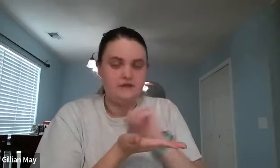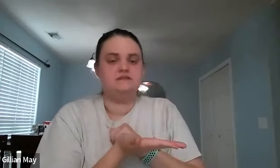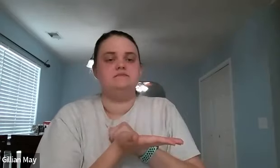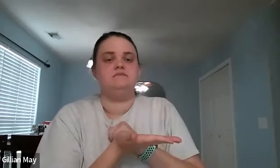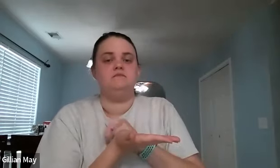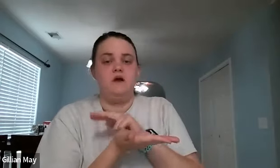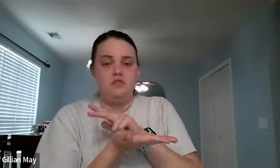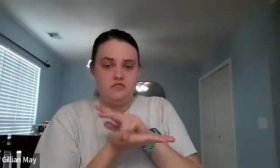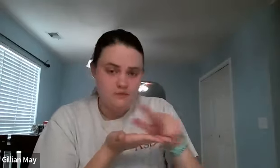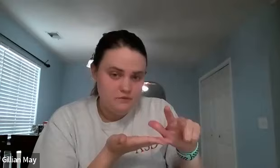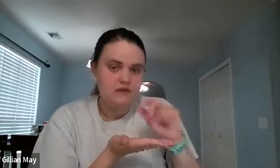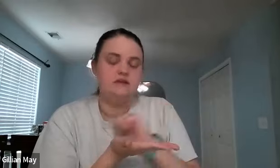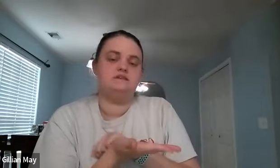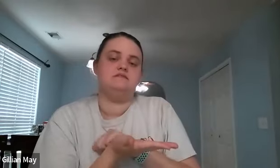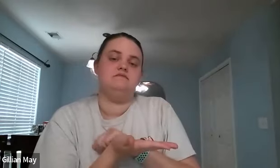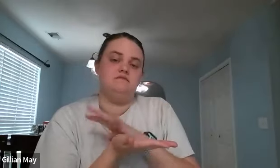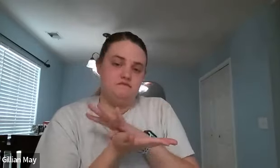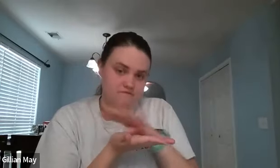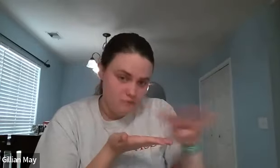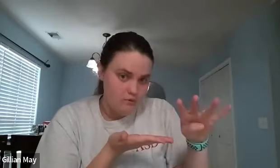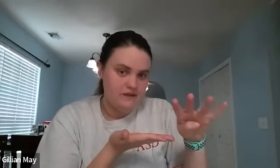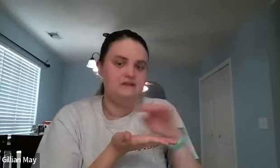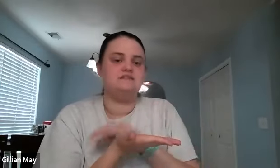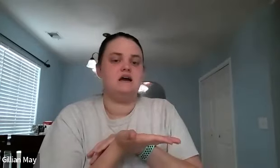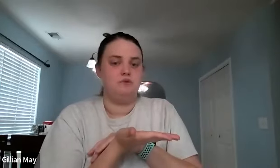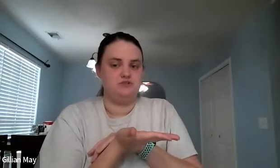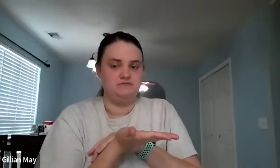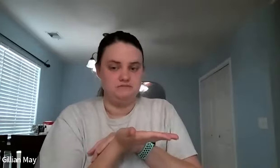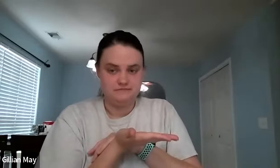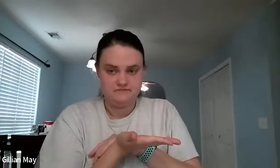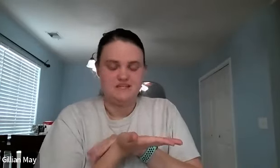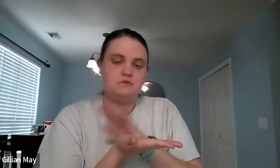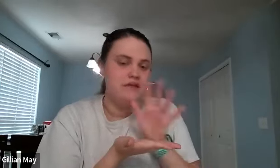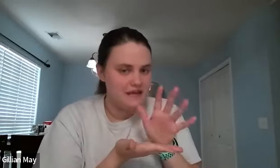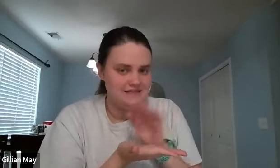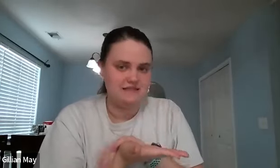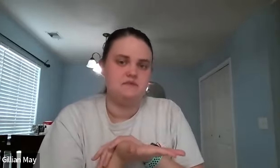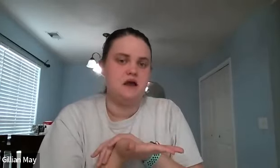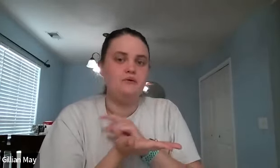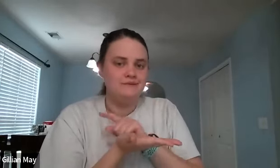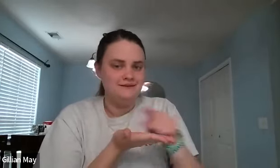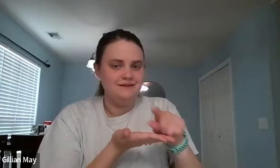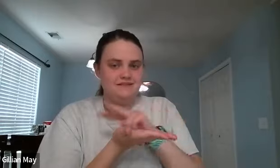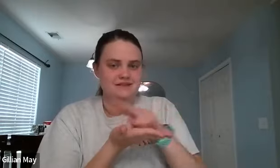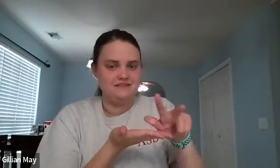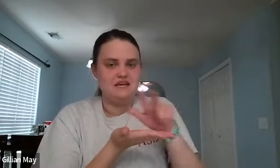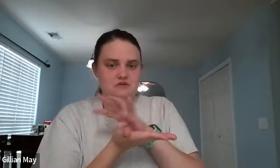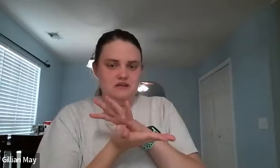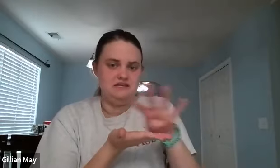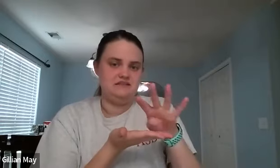weeks, 3 weeks, 4 weeks, that motion. That's one of the nice things about these is that you can easily